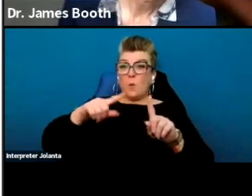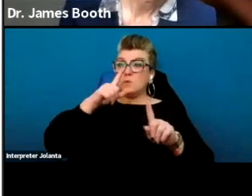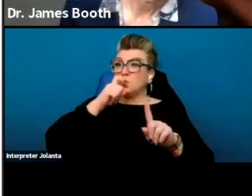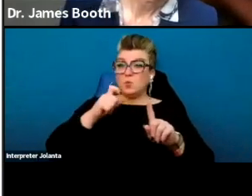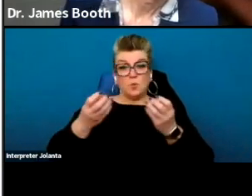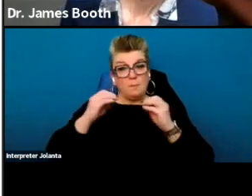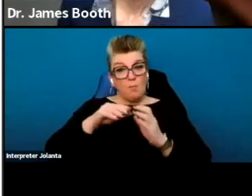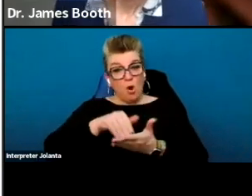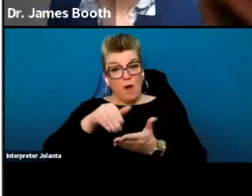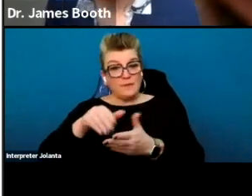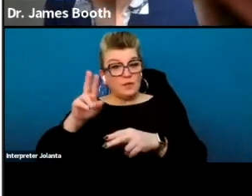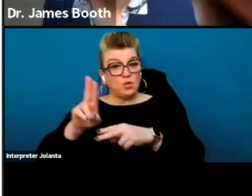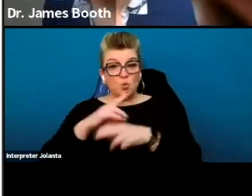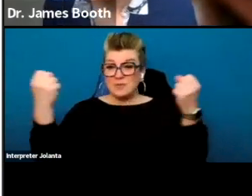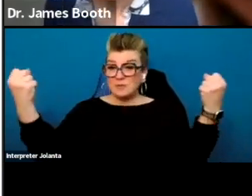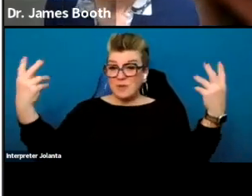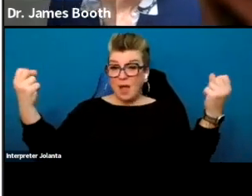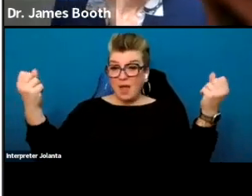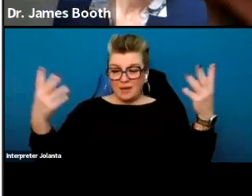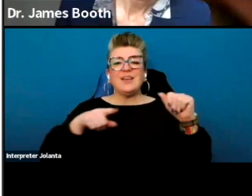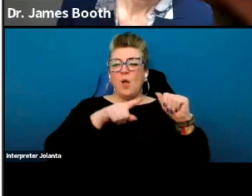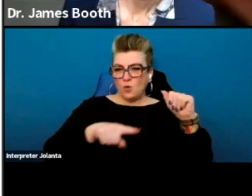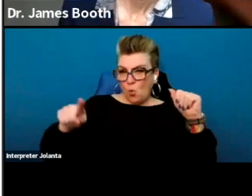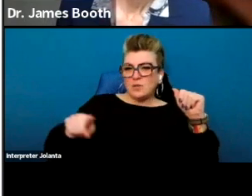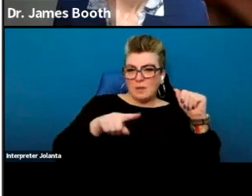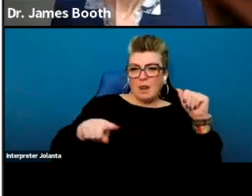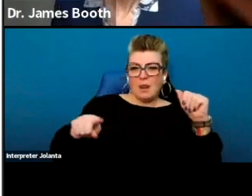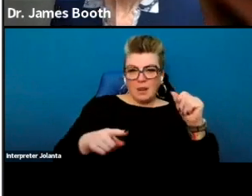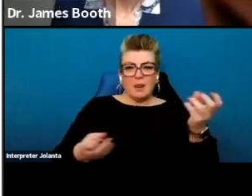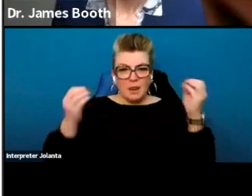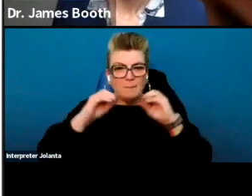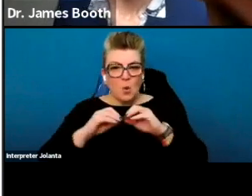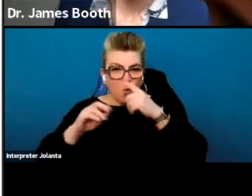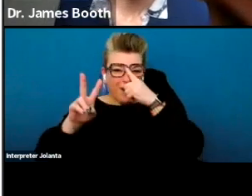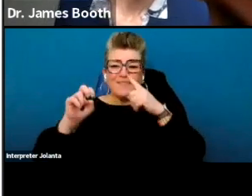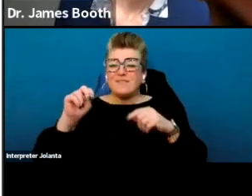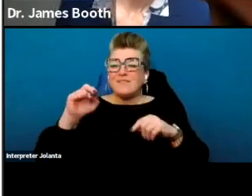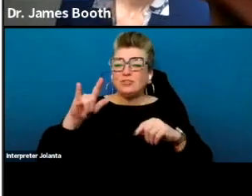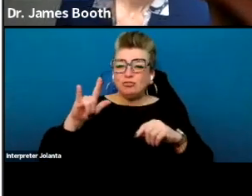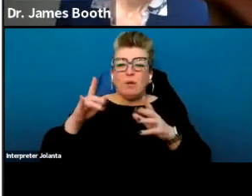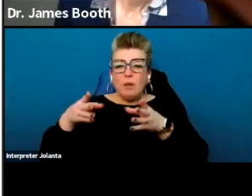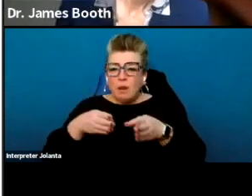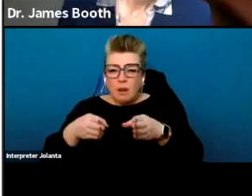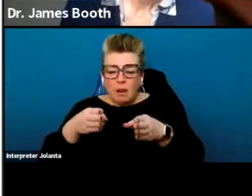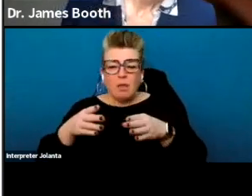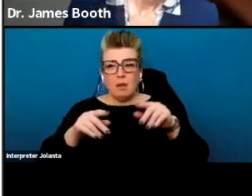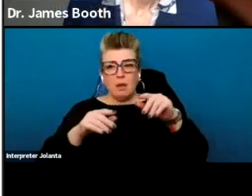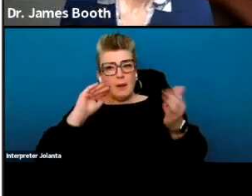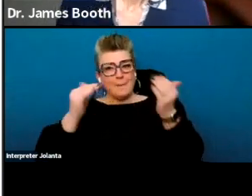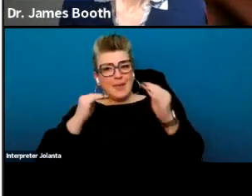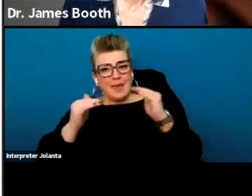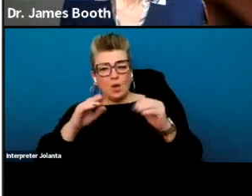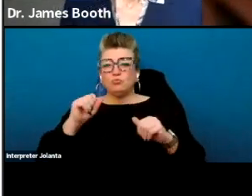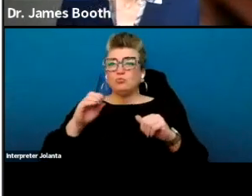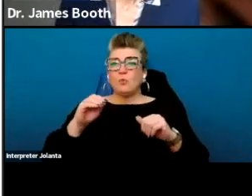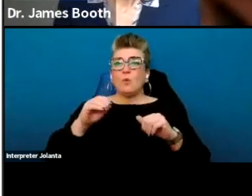more often use sign language, maybe they're going to rely more on the ventral pathway. They rely more on the